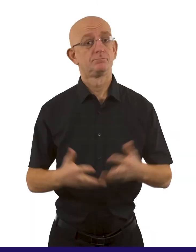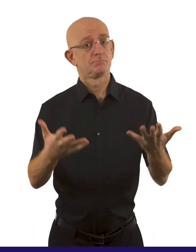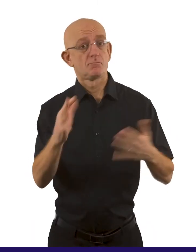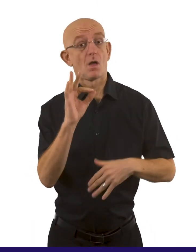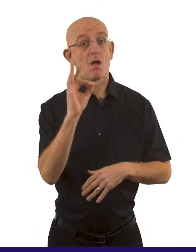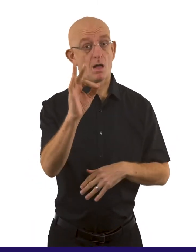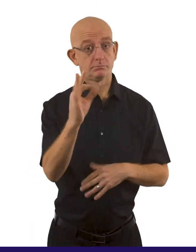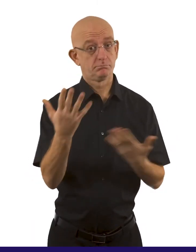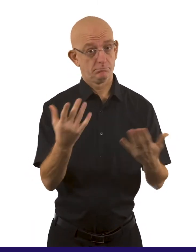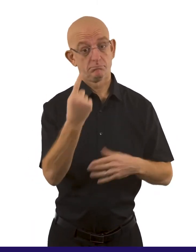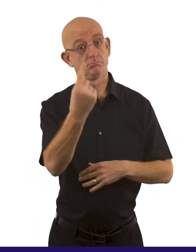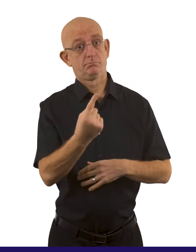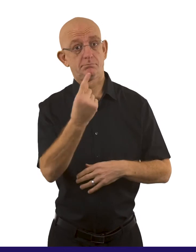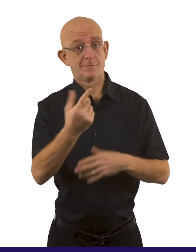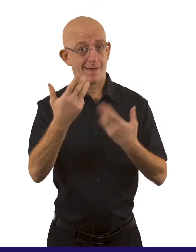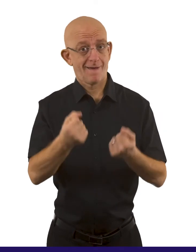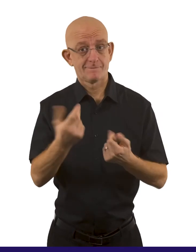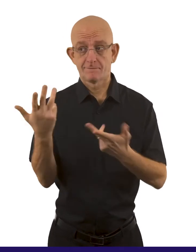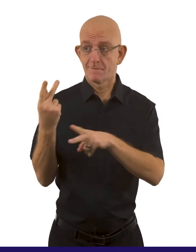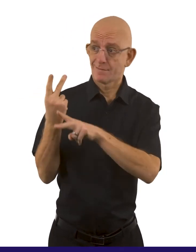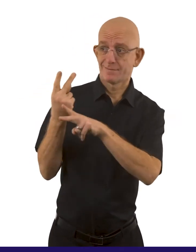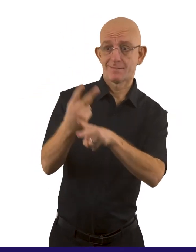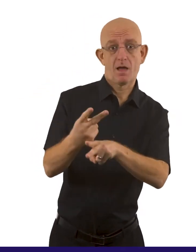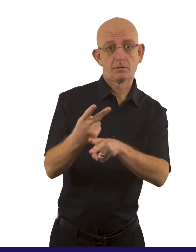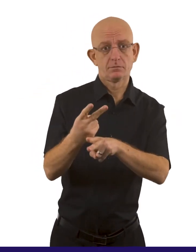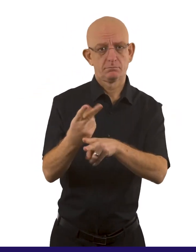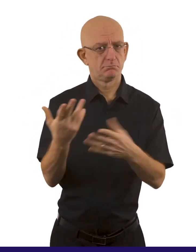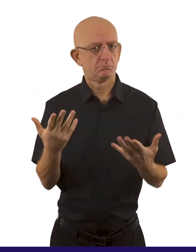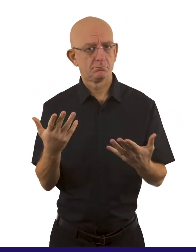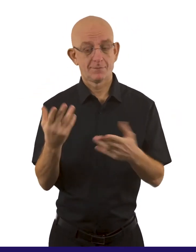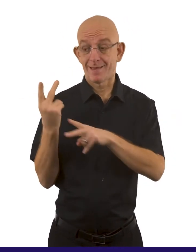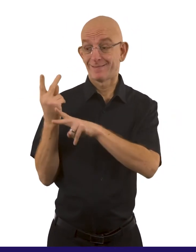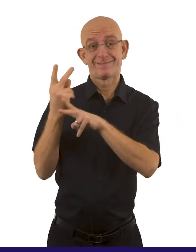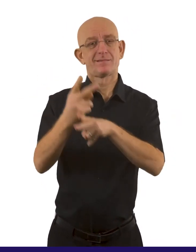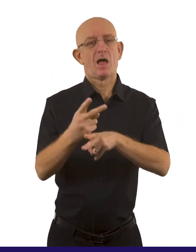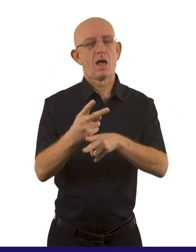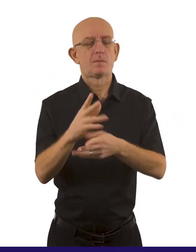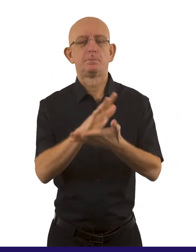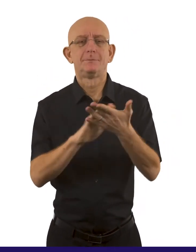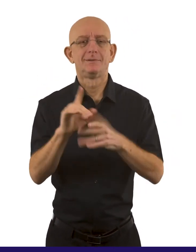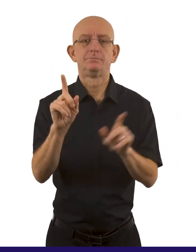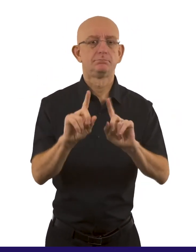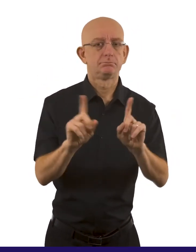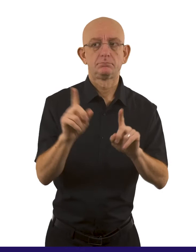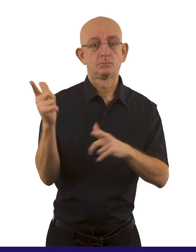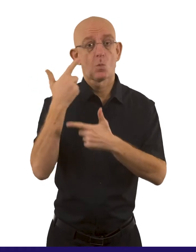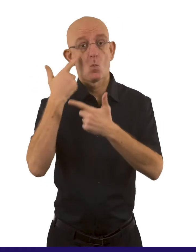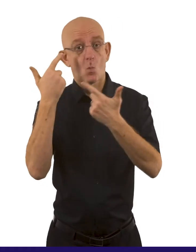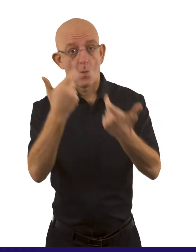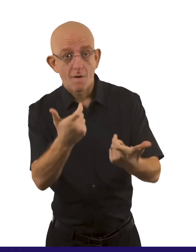Question 23. Do you receive any care for yourself? Care is looking after or giving any